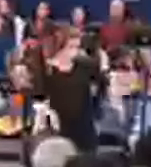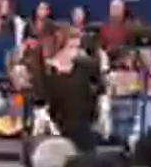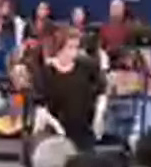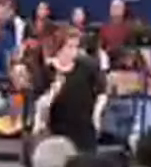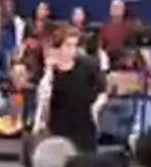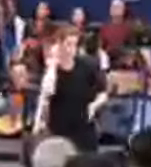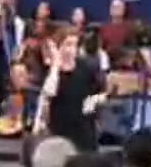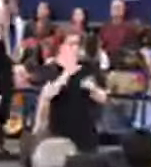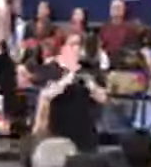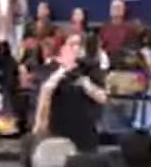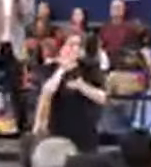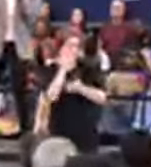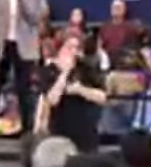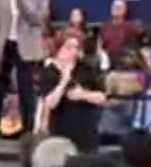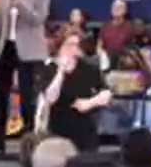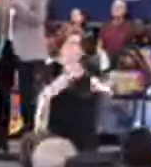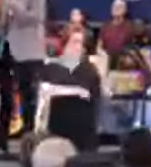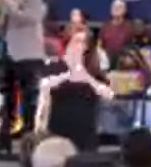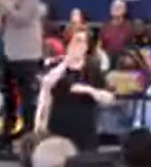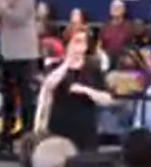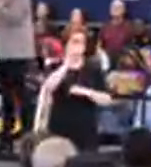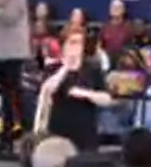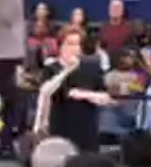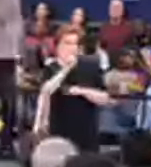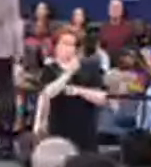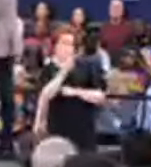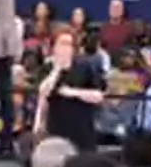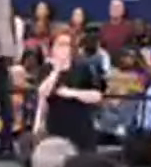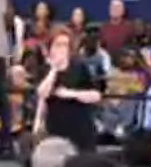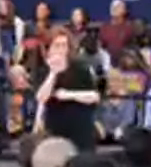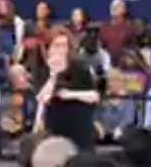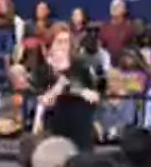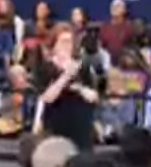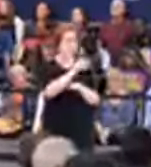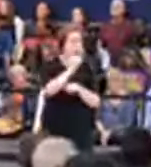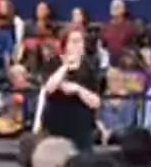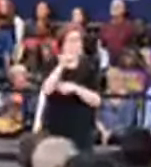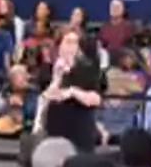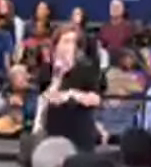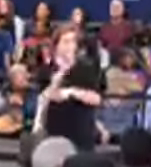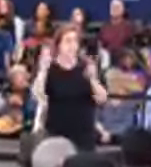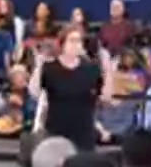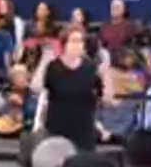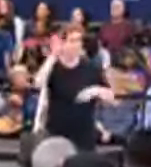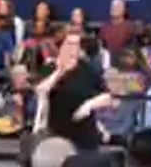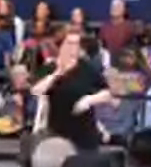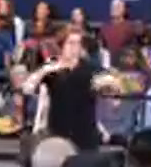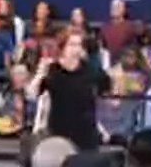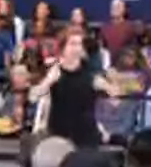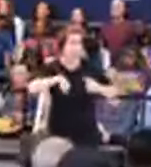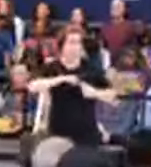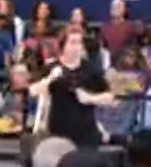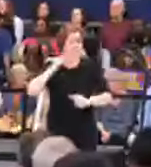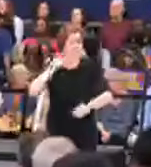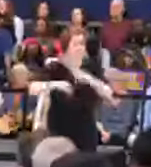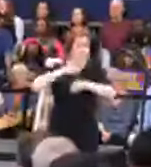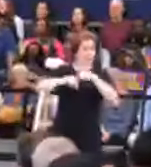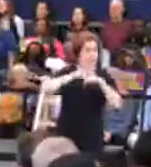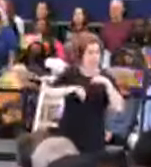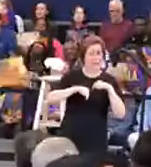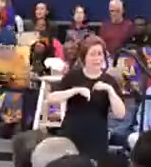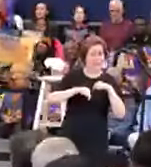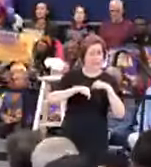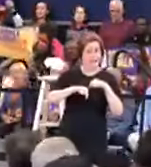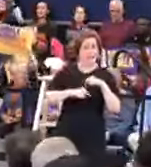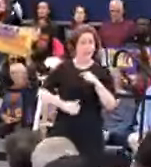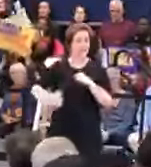federal minimum wage? Back before Roe v. Wade? Back before the ADA? Back before Title IX? Because we're not going back.